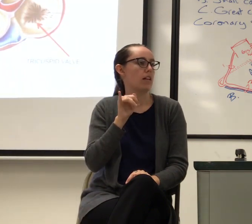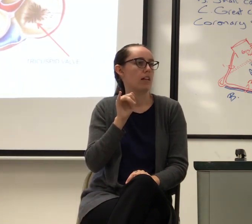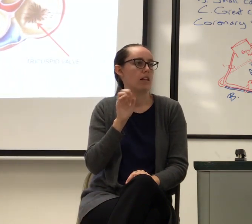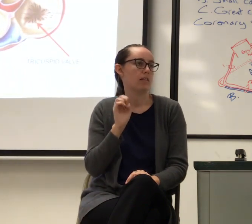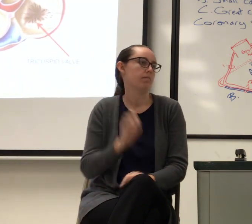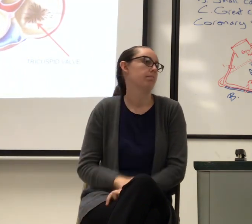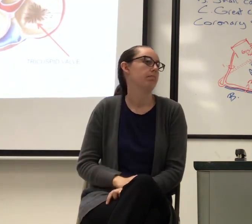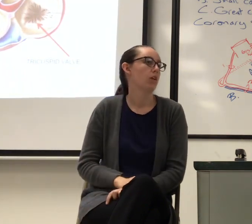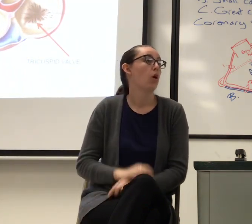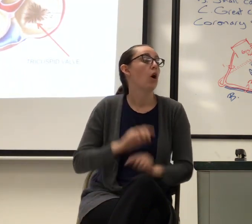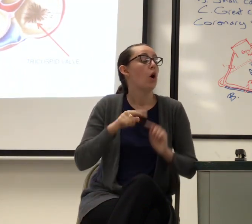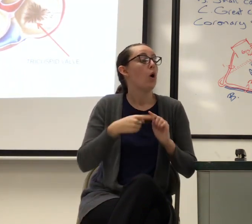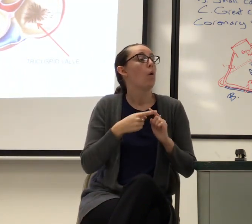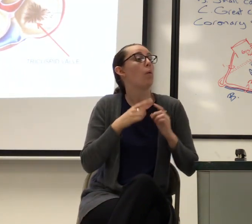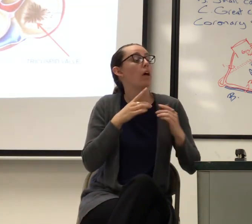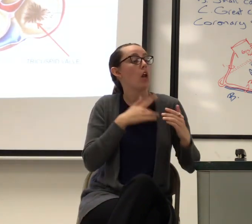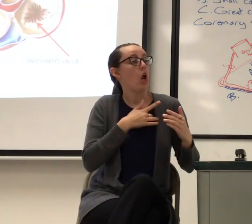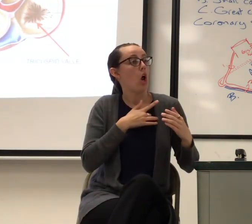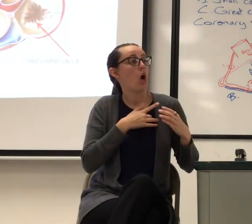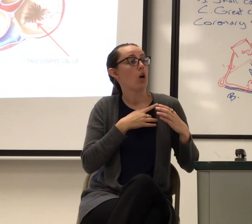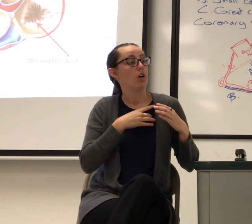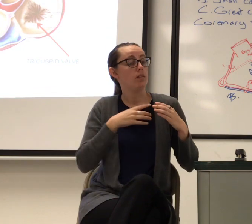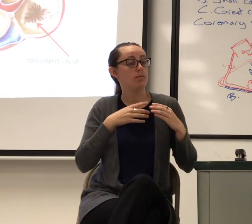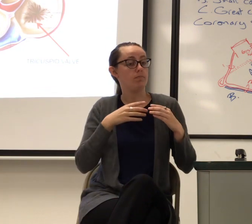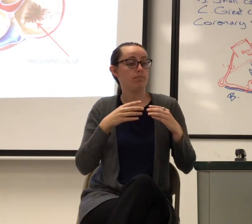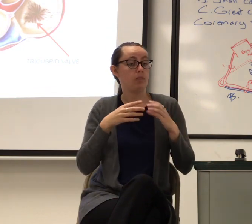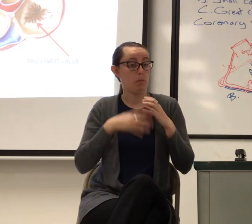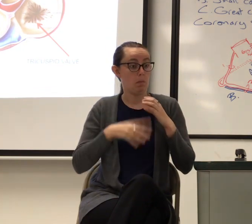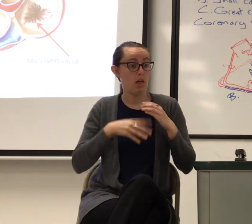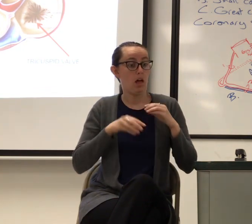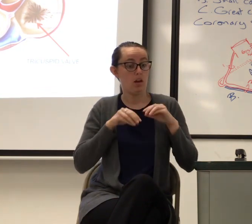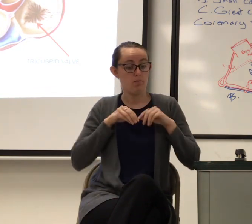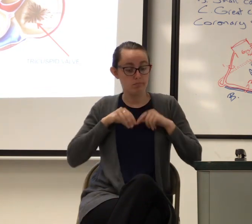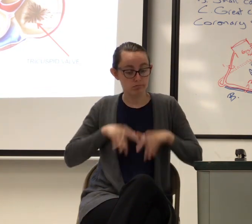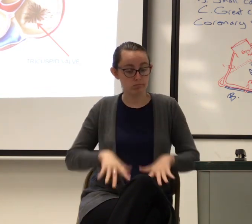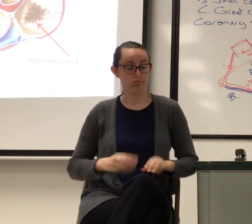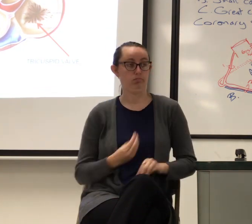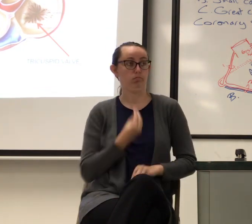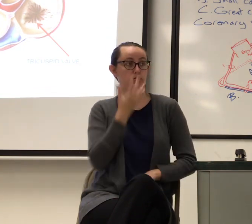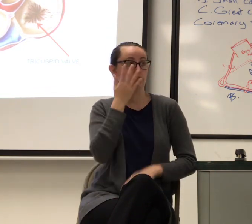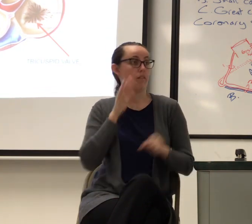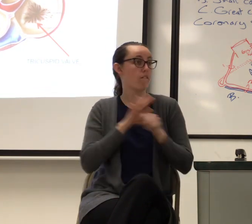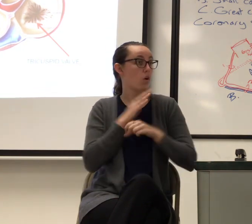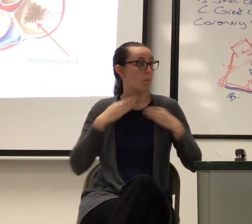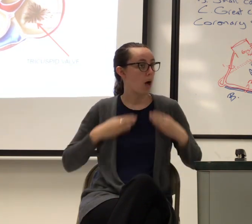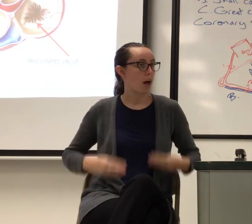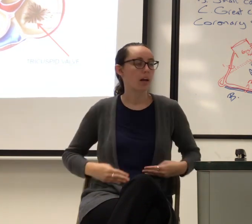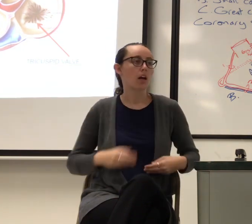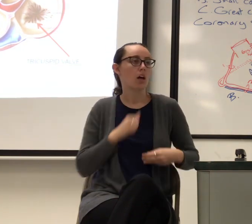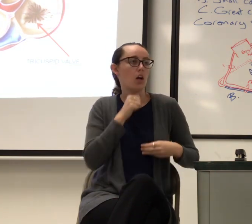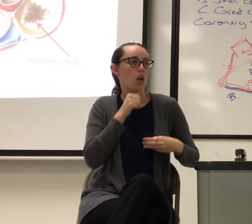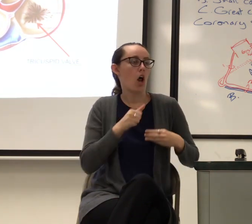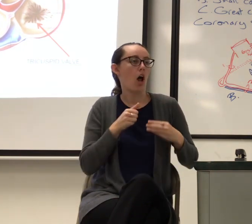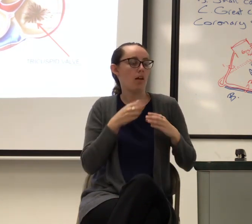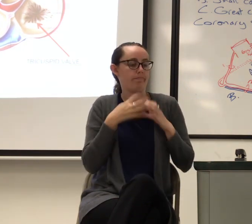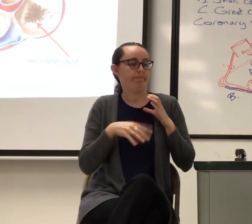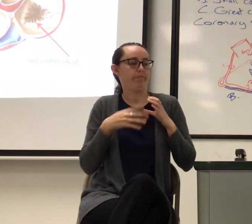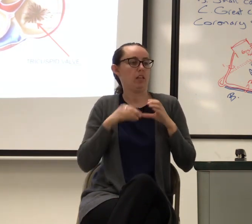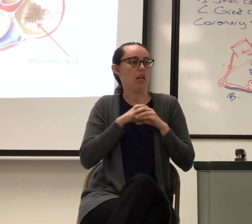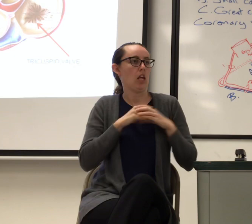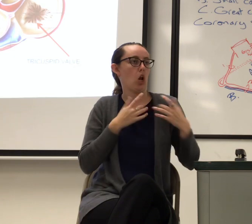itself. Everything else is getting blood, but not it. And so, but when the valve closes in diastole, blood flow is